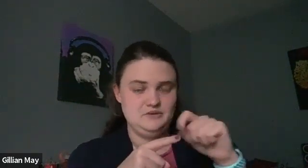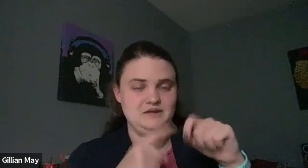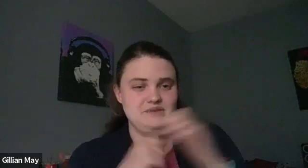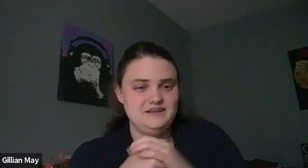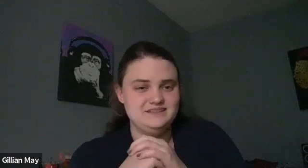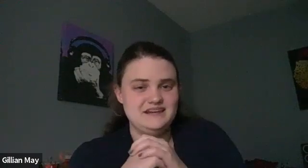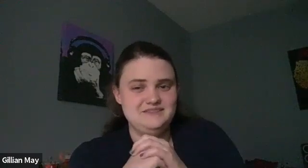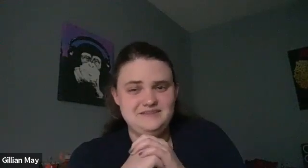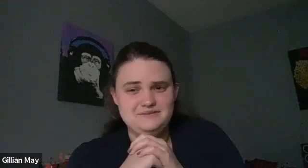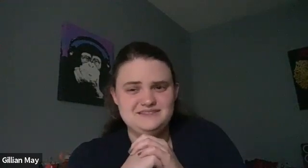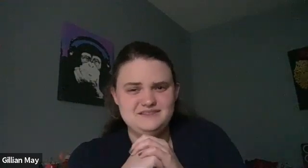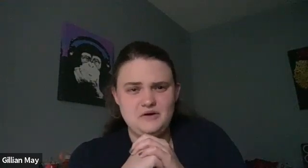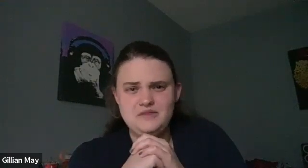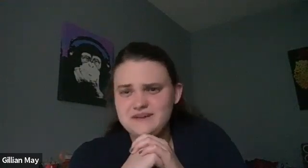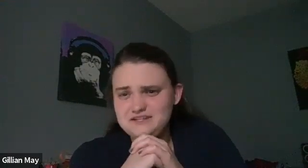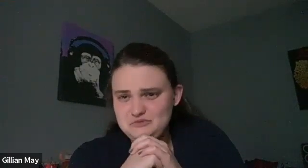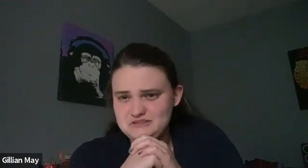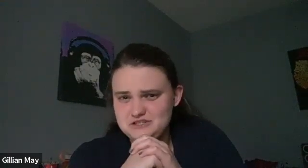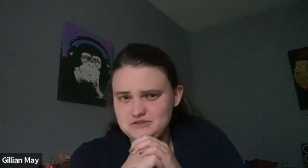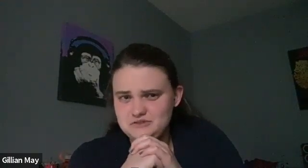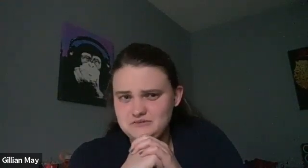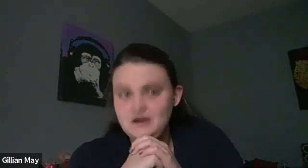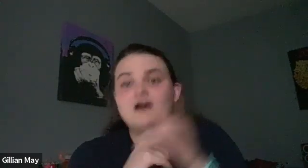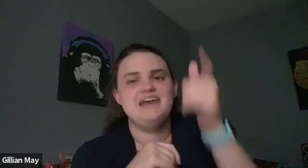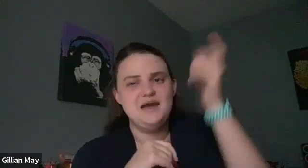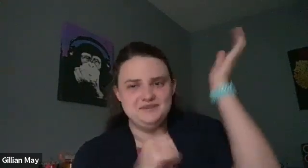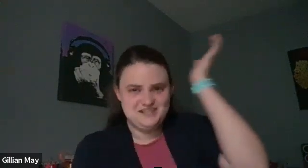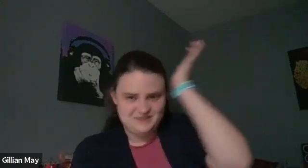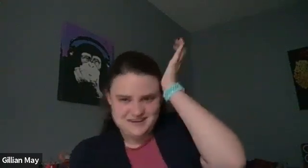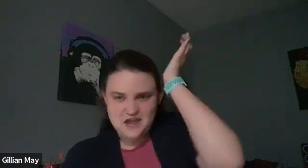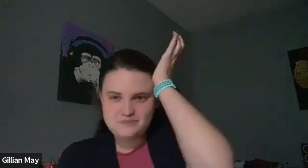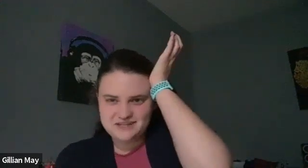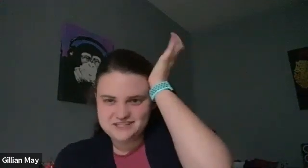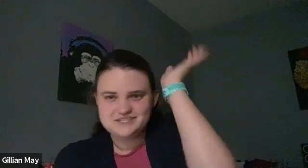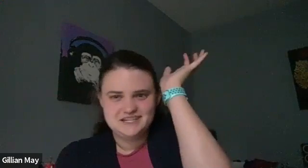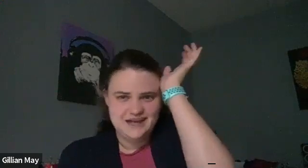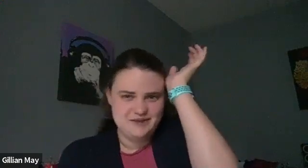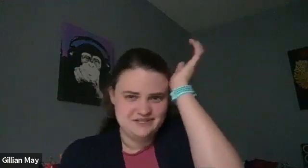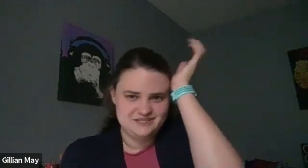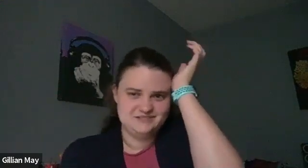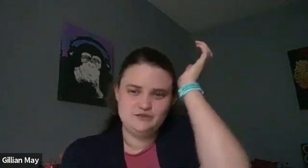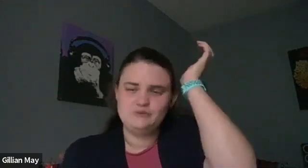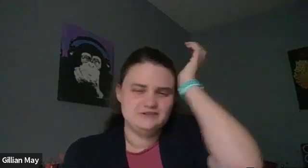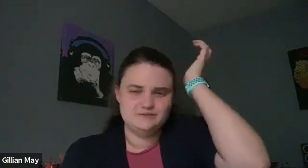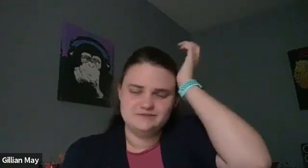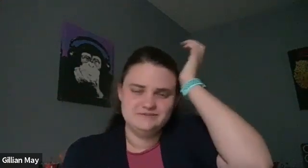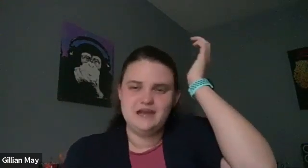Green beans. And I think that was all the vegetables I showed you, right? Cabbage, that's right, cabbage, cabbage. Weirdest one,